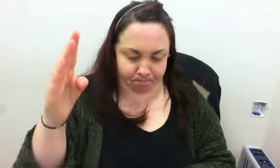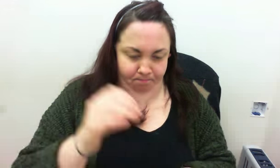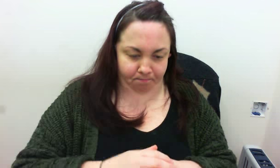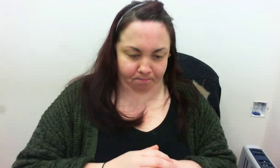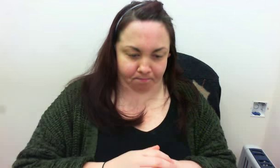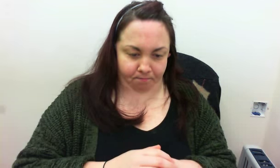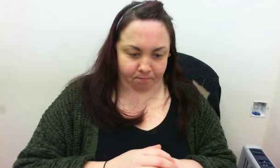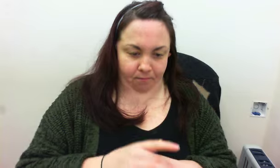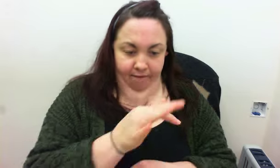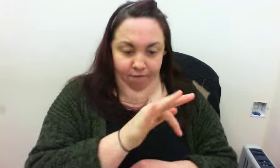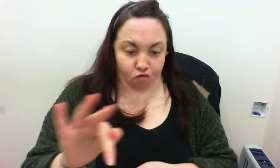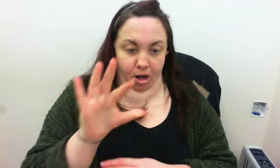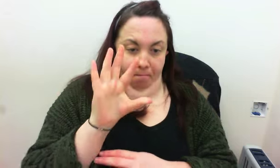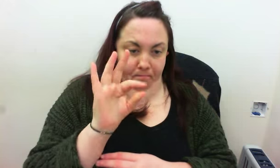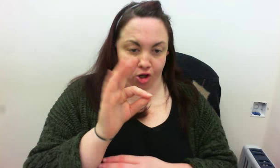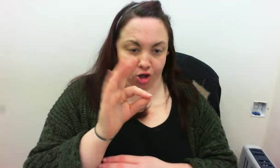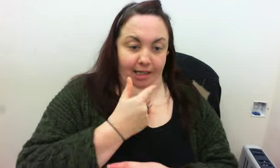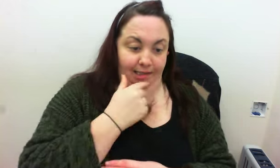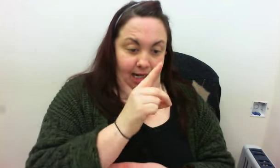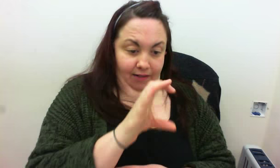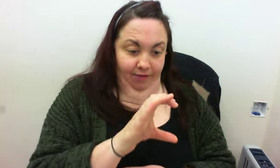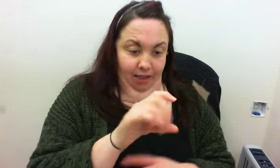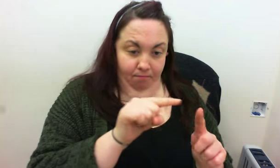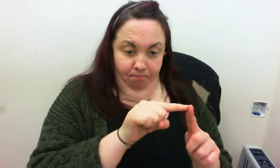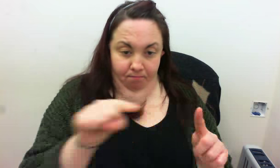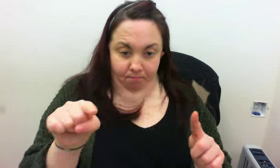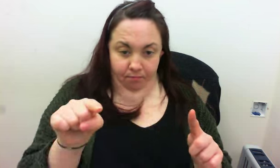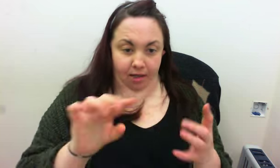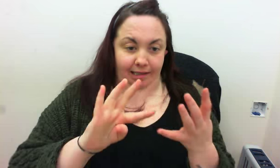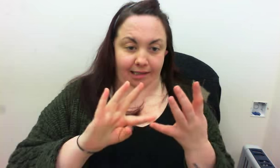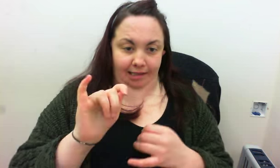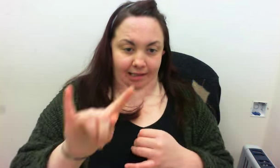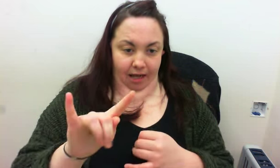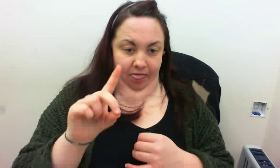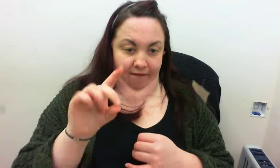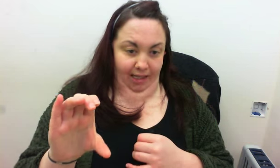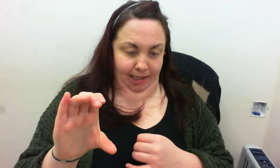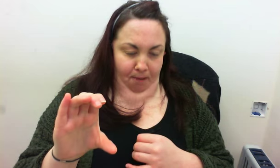and it's going from Monday the 2nd of December until the 9th of December.